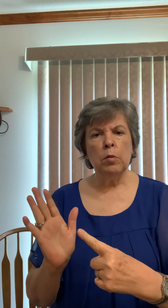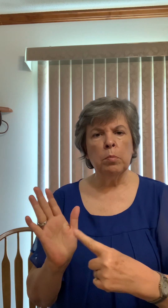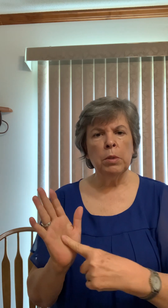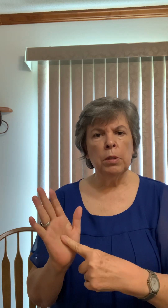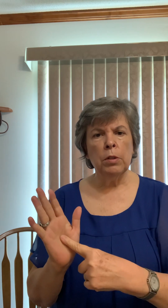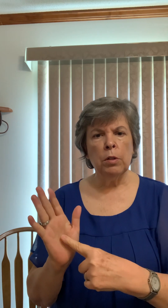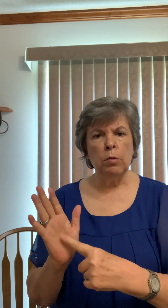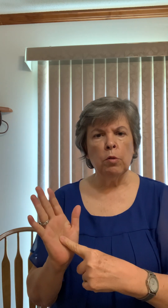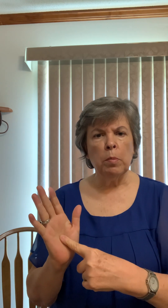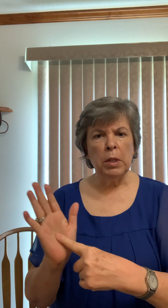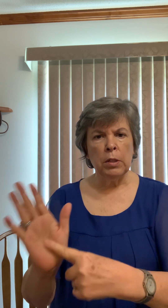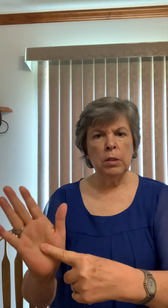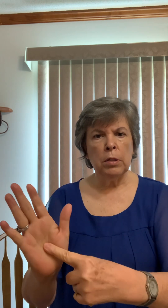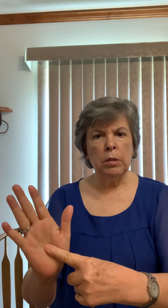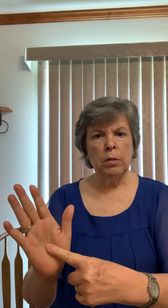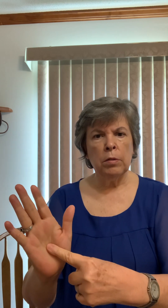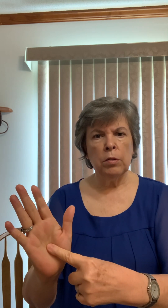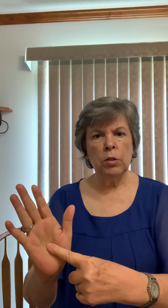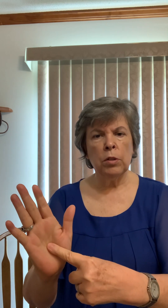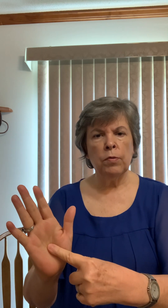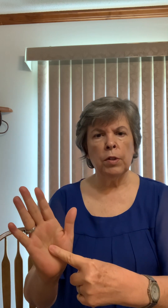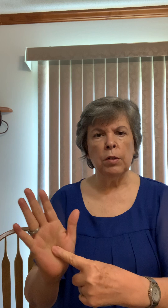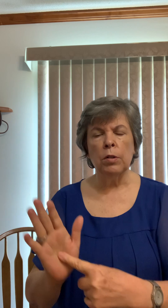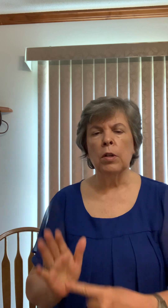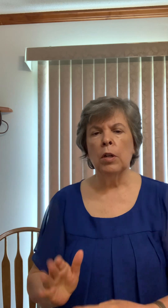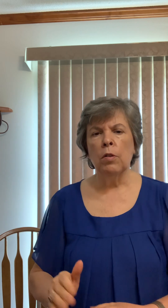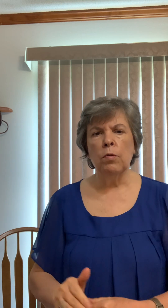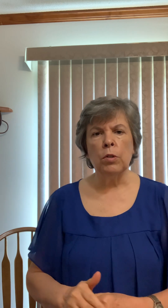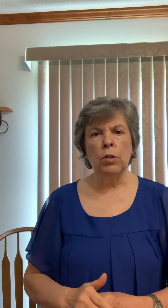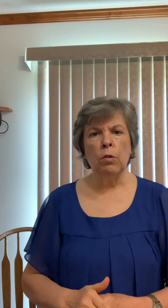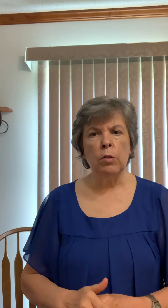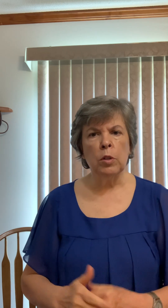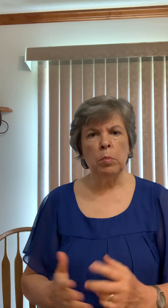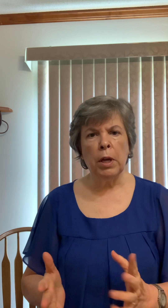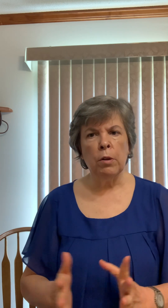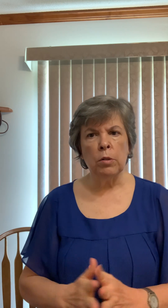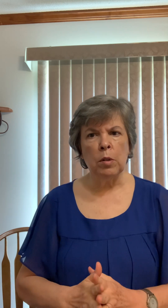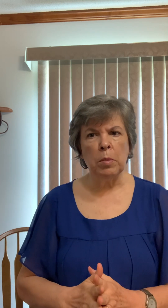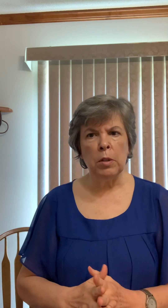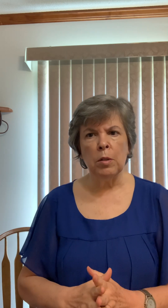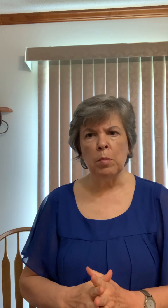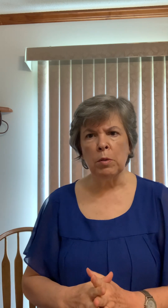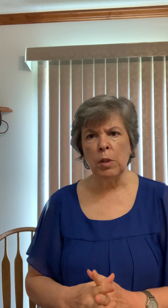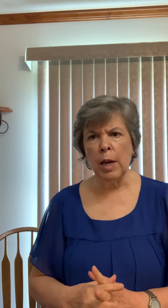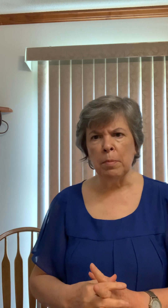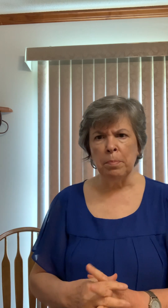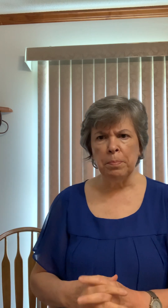but you know, normally it's just the finger for show or display or something similar to that.